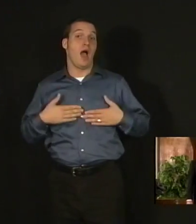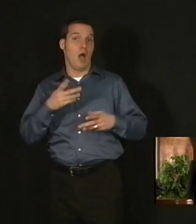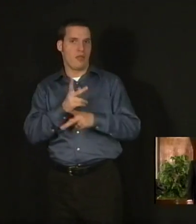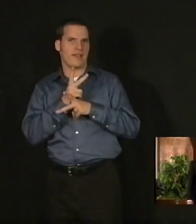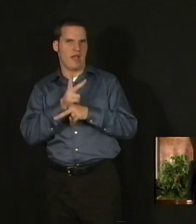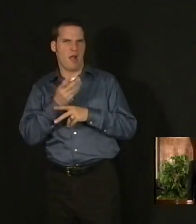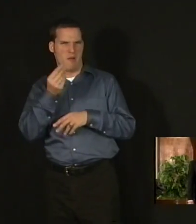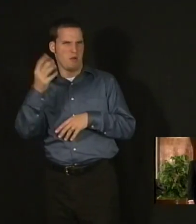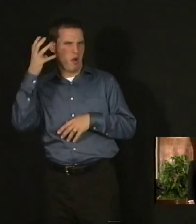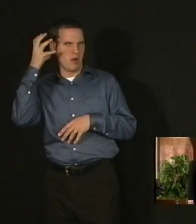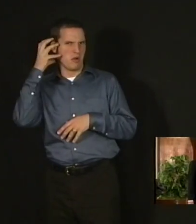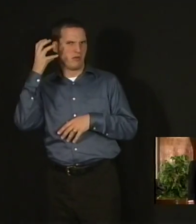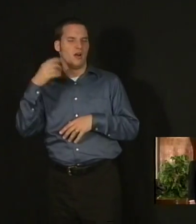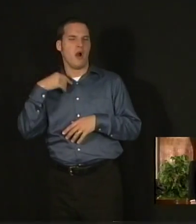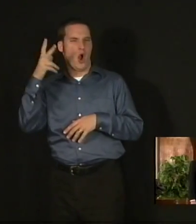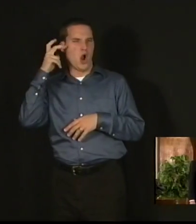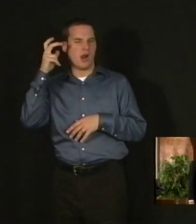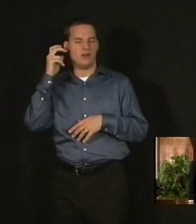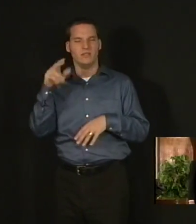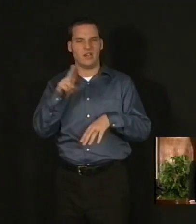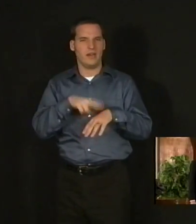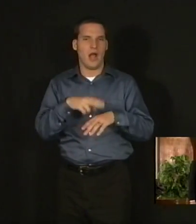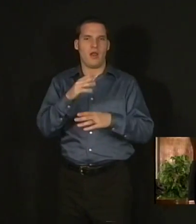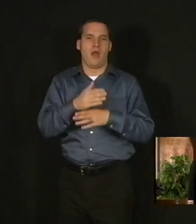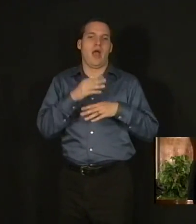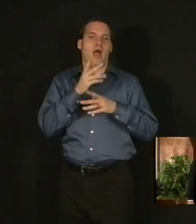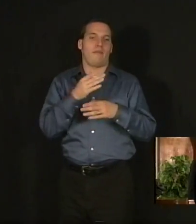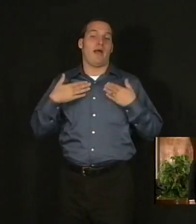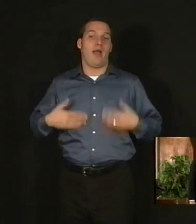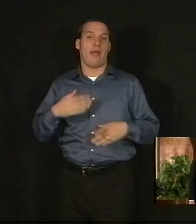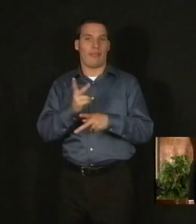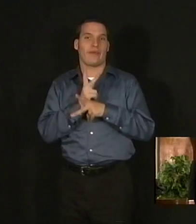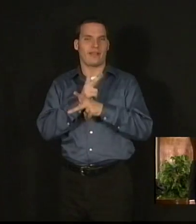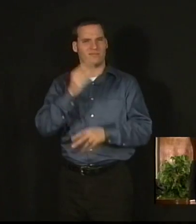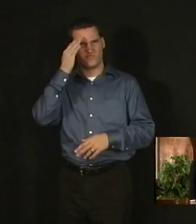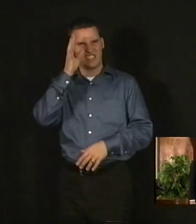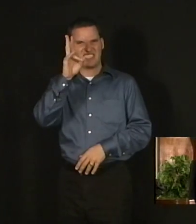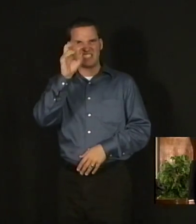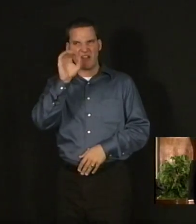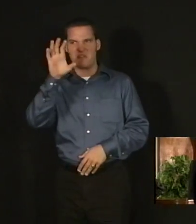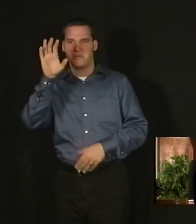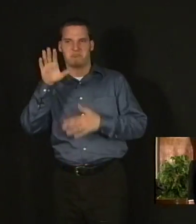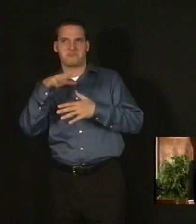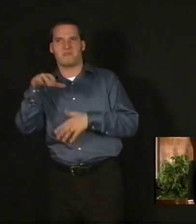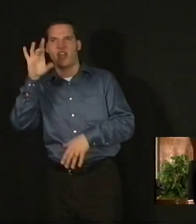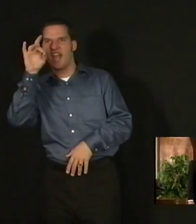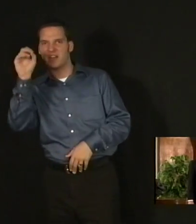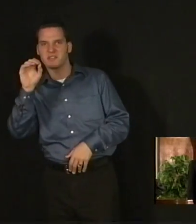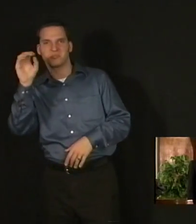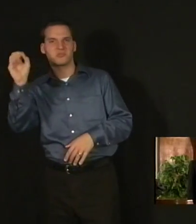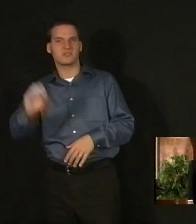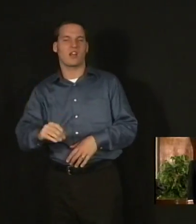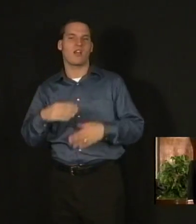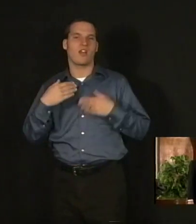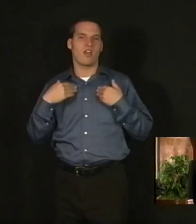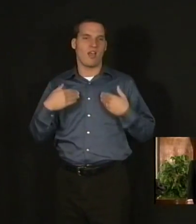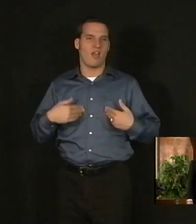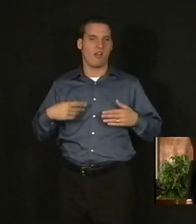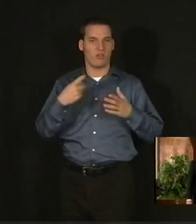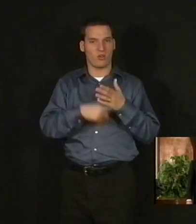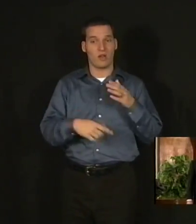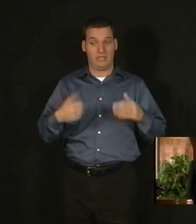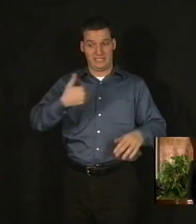on the radio, several years ago, talking about a national health care plan. I thought, did you know 70 to 80% of all health care costs are